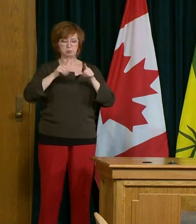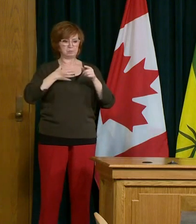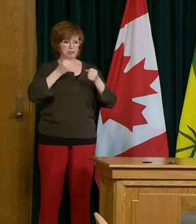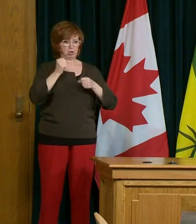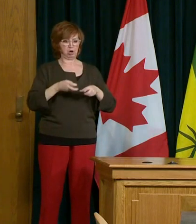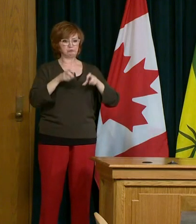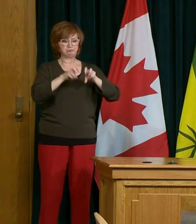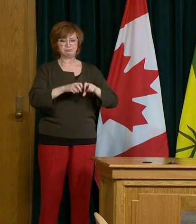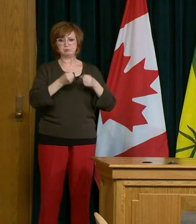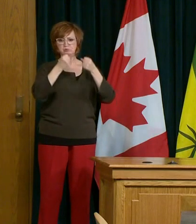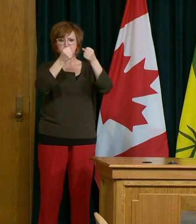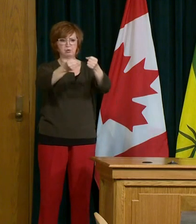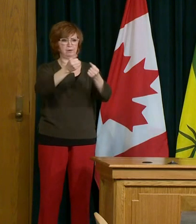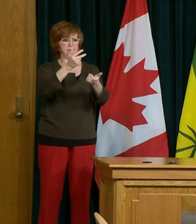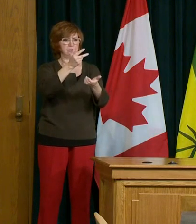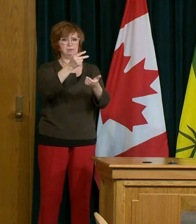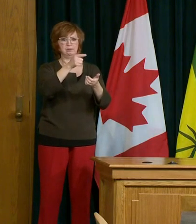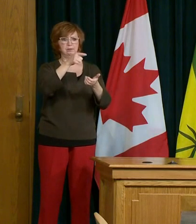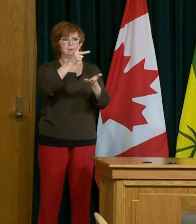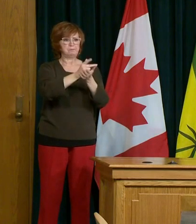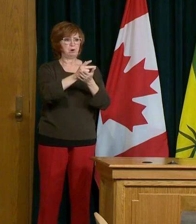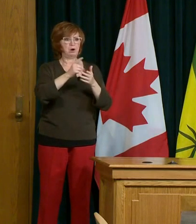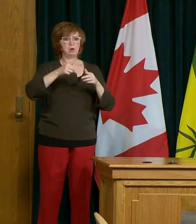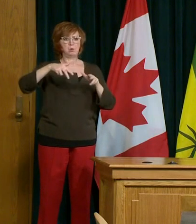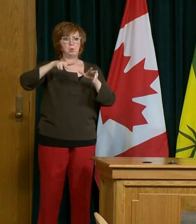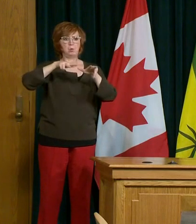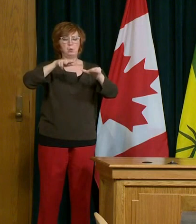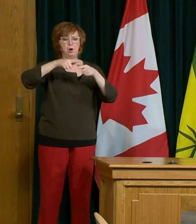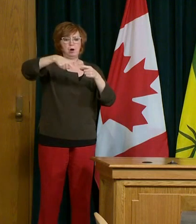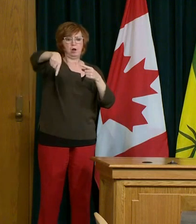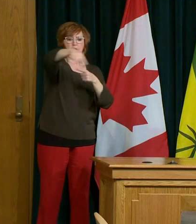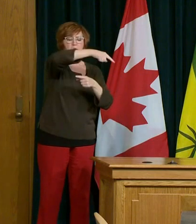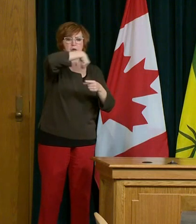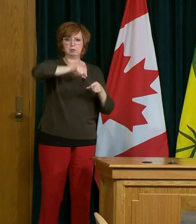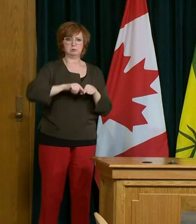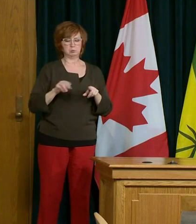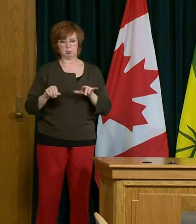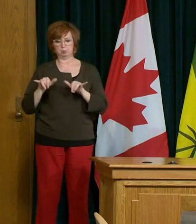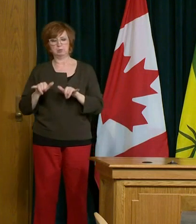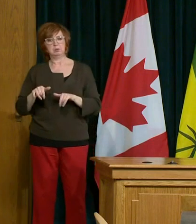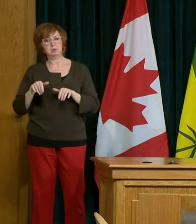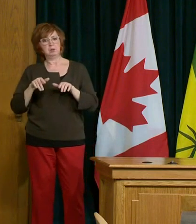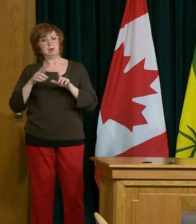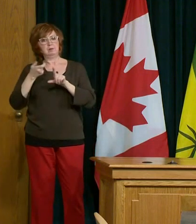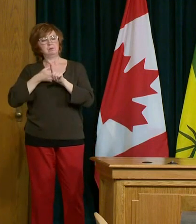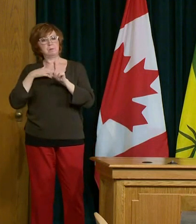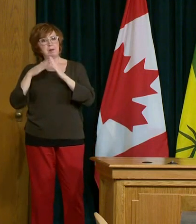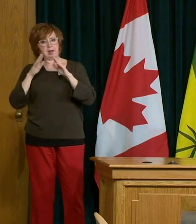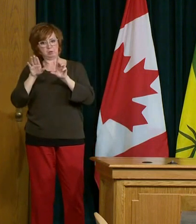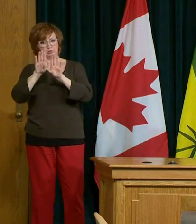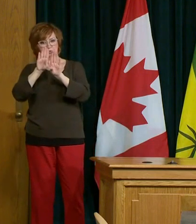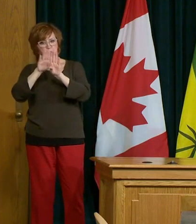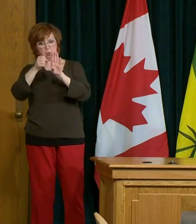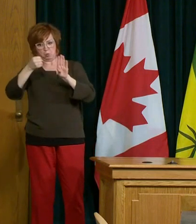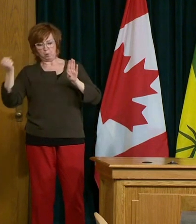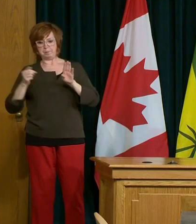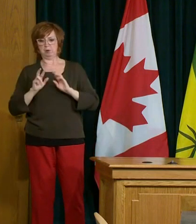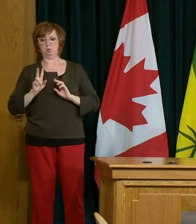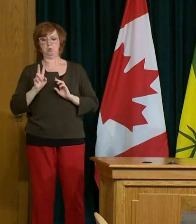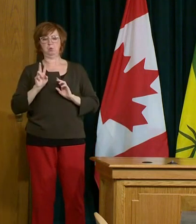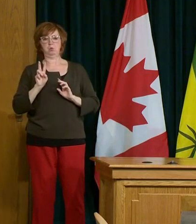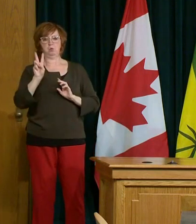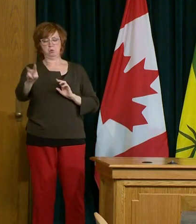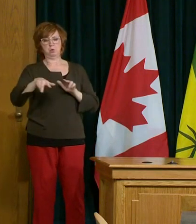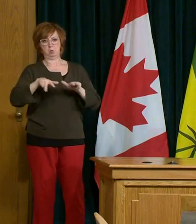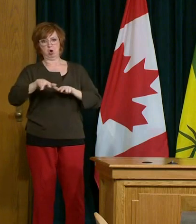go shopping if you are a contact. You should ask someone else to get your groceries, for example, and that's the reason for community cohesion,